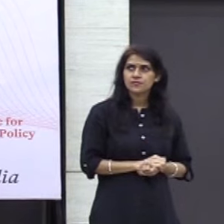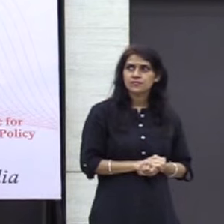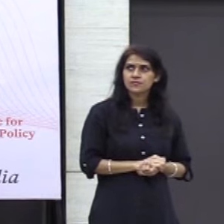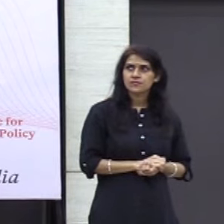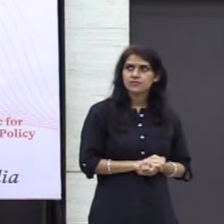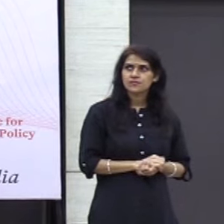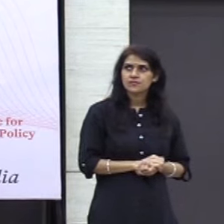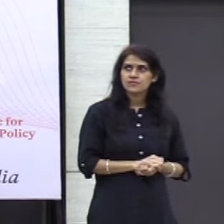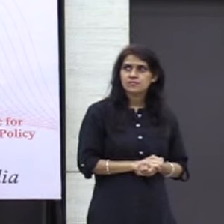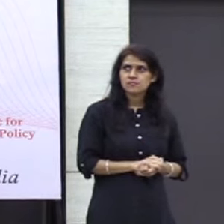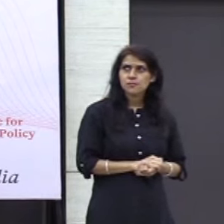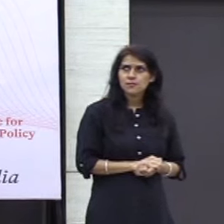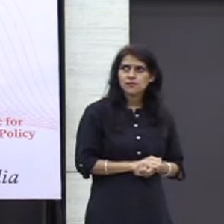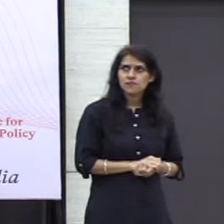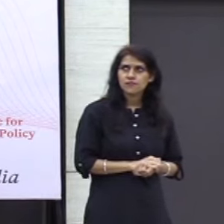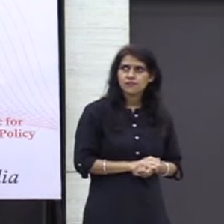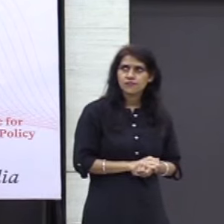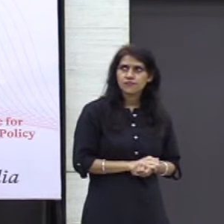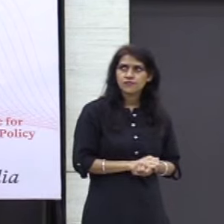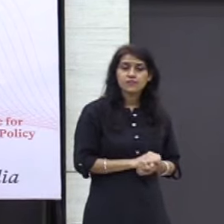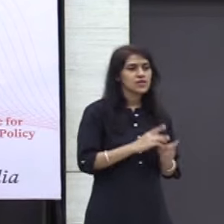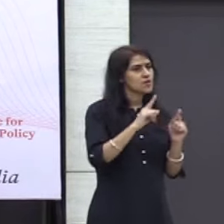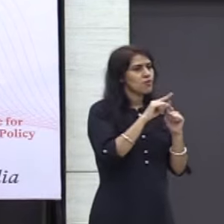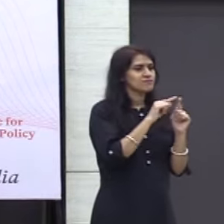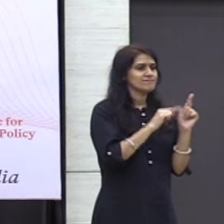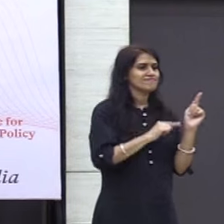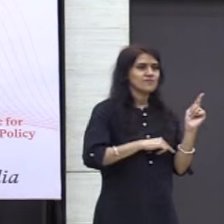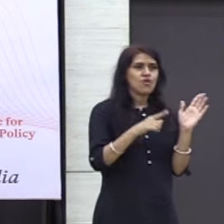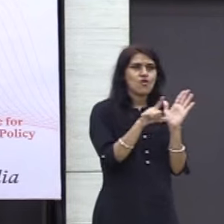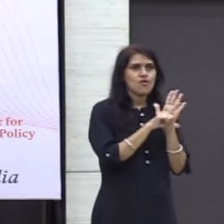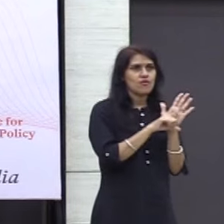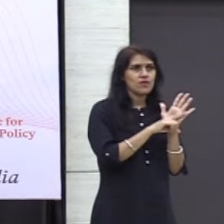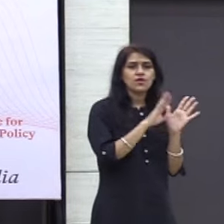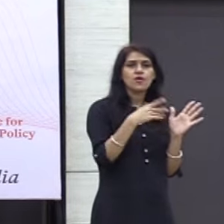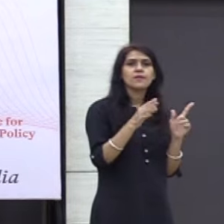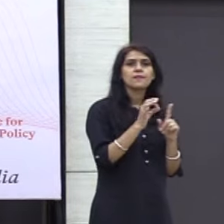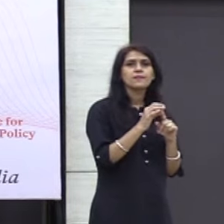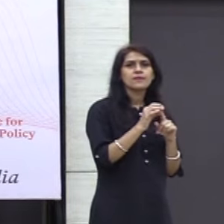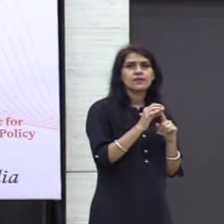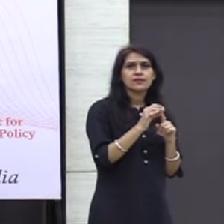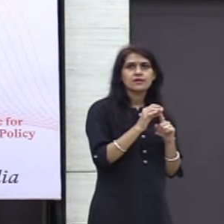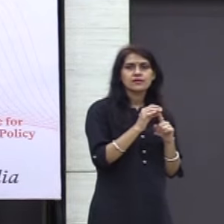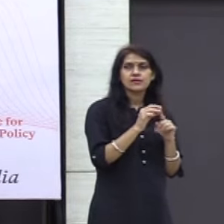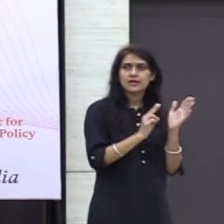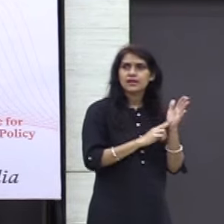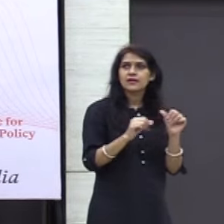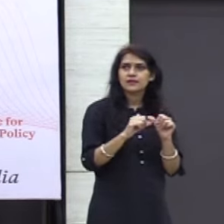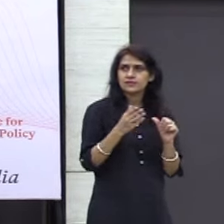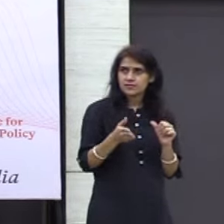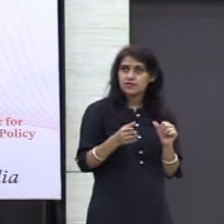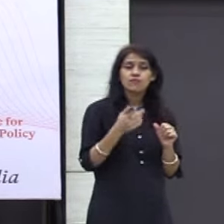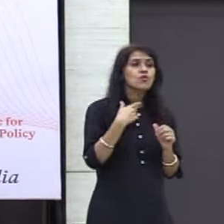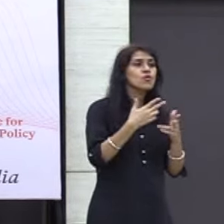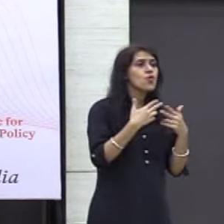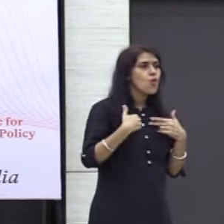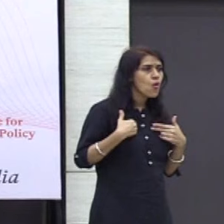Now, that's about these laws. Now you take the PMLA. At least in the Code of Criminal Procedure,